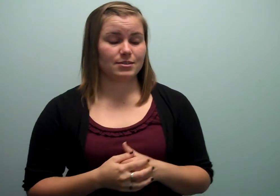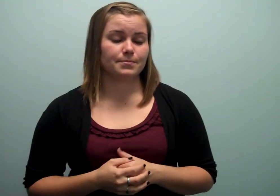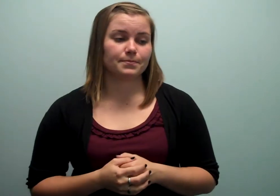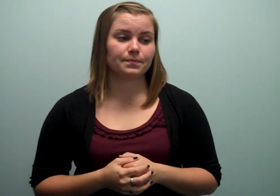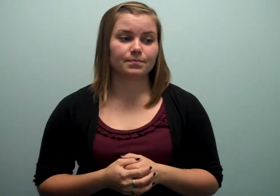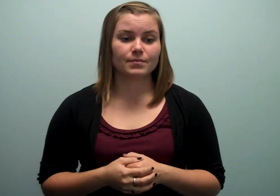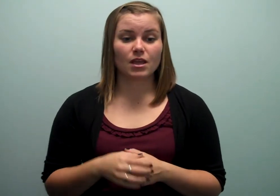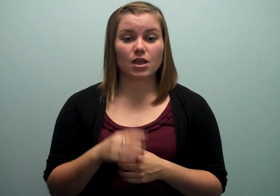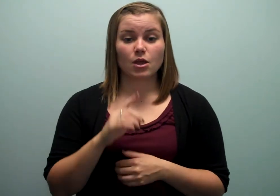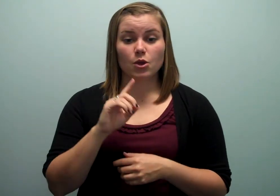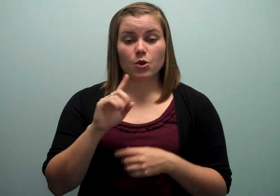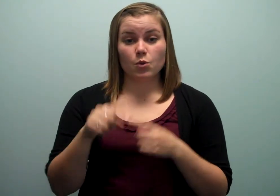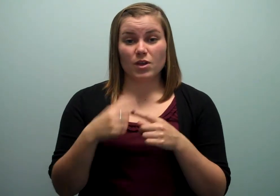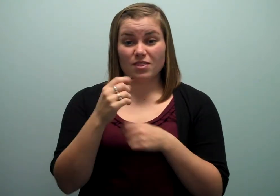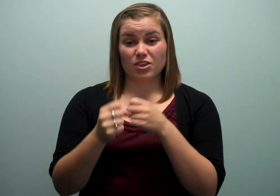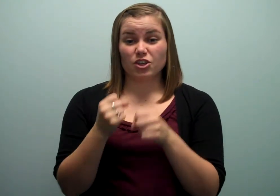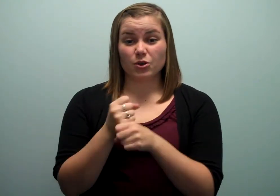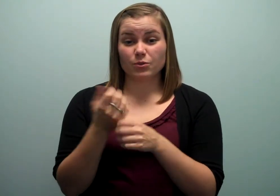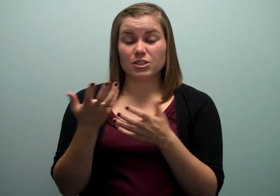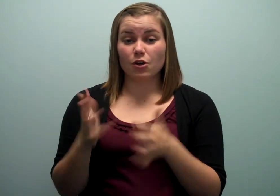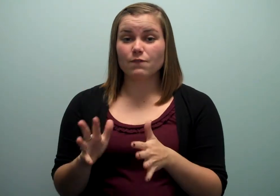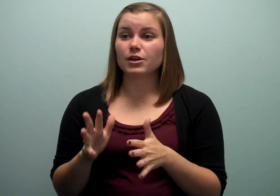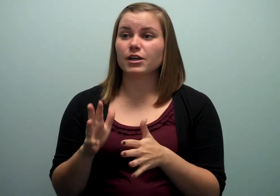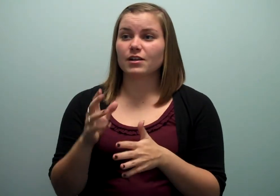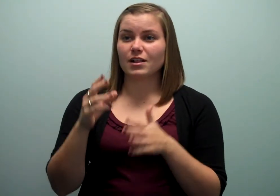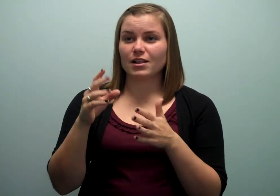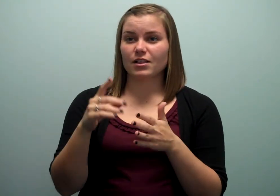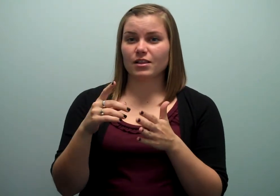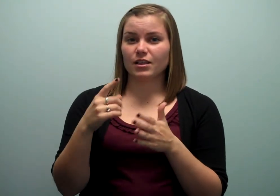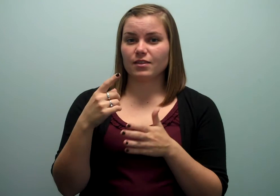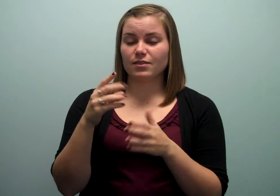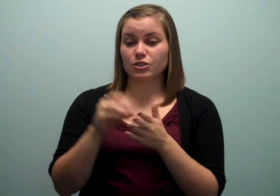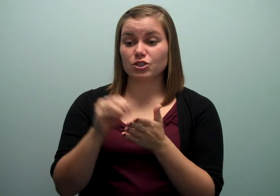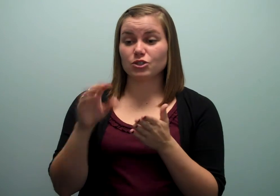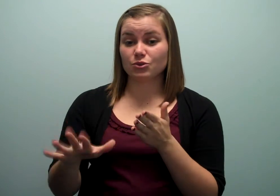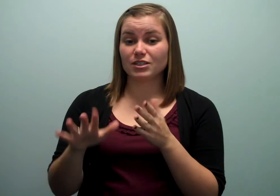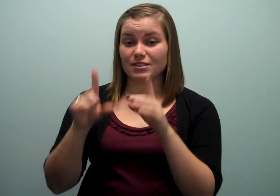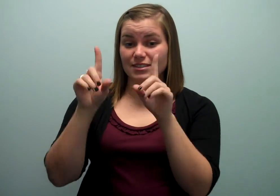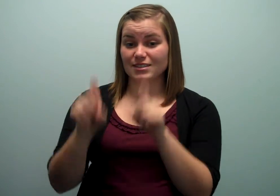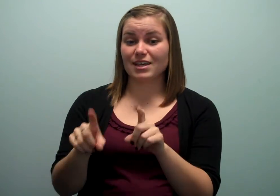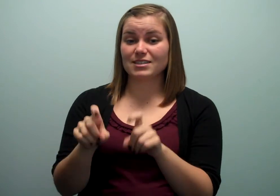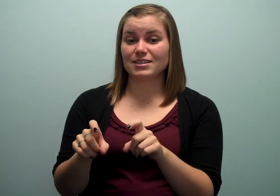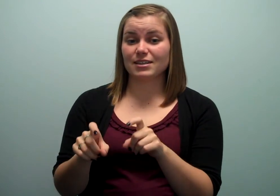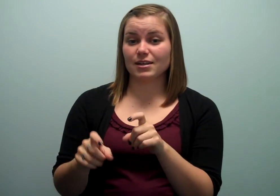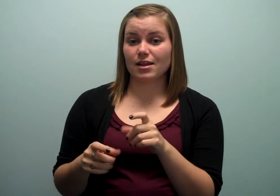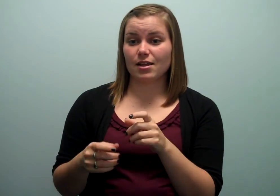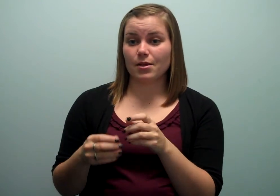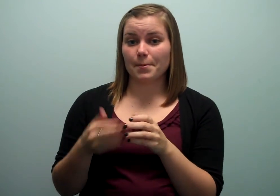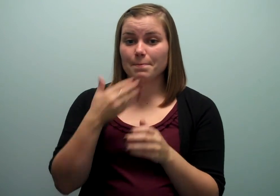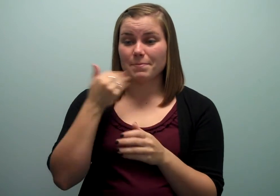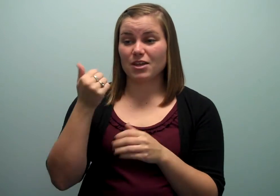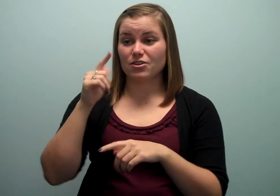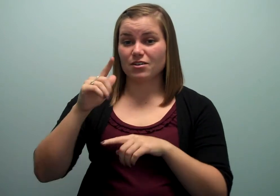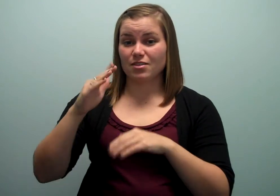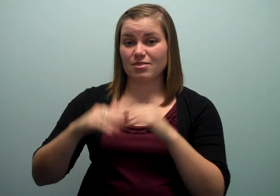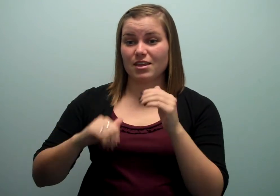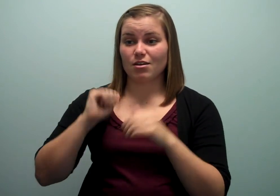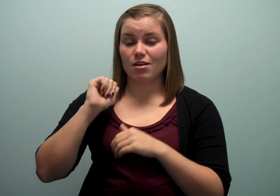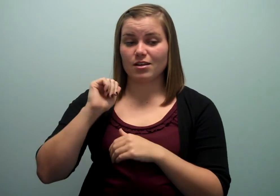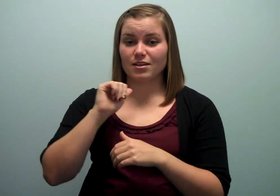the year, it was found that these students tested significantly higher than all of the students not only in the school, but in